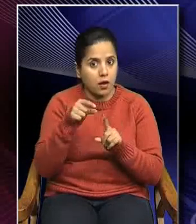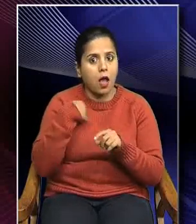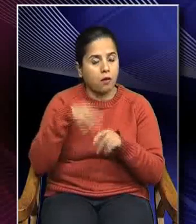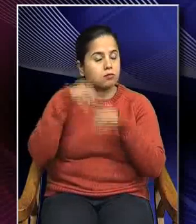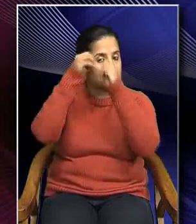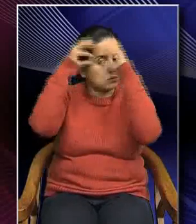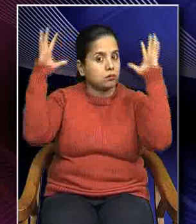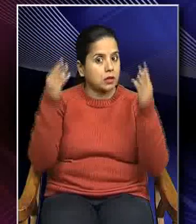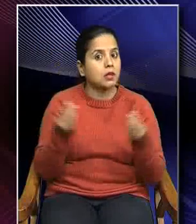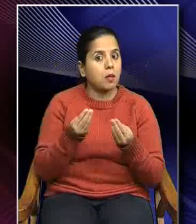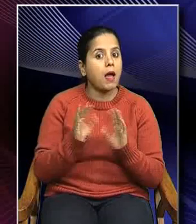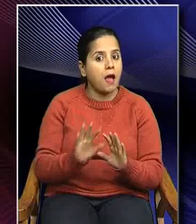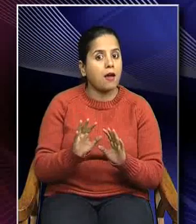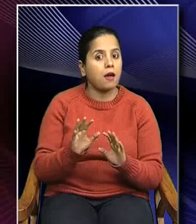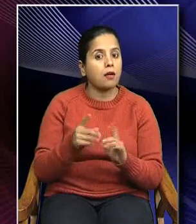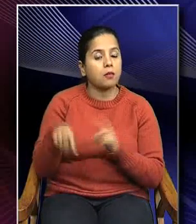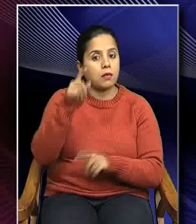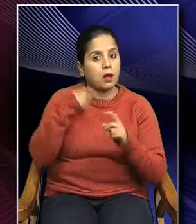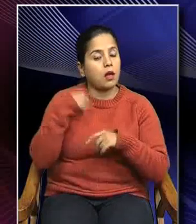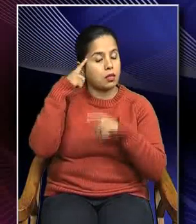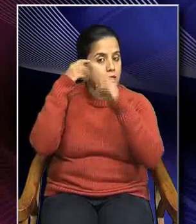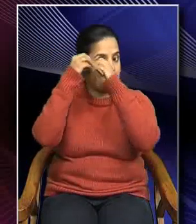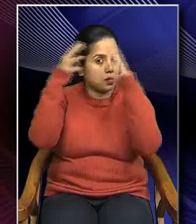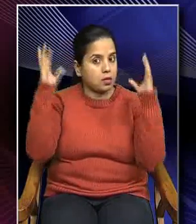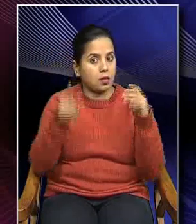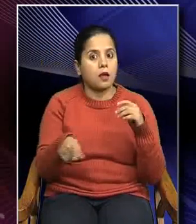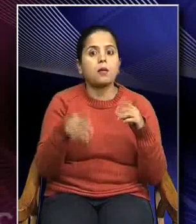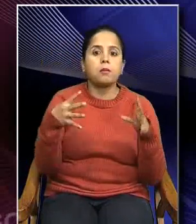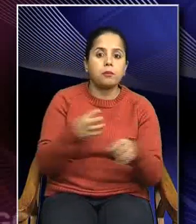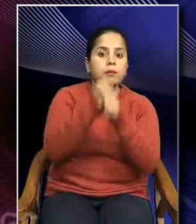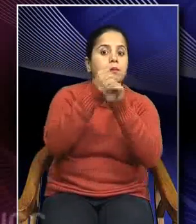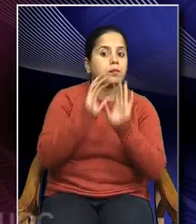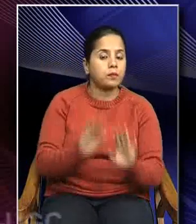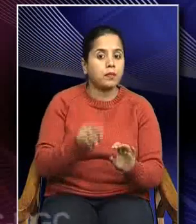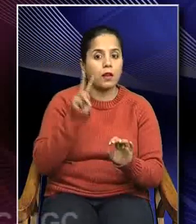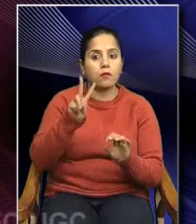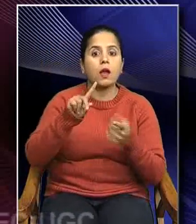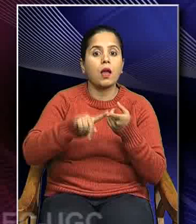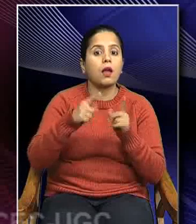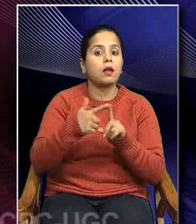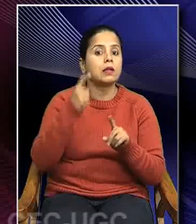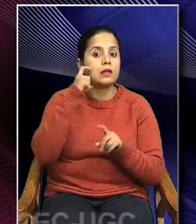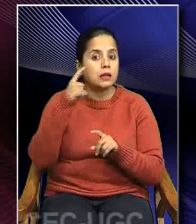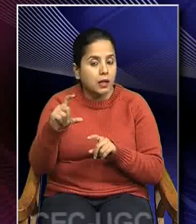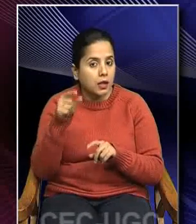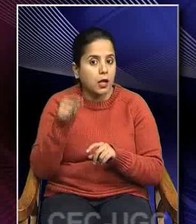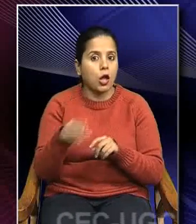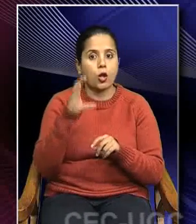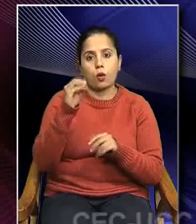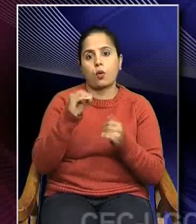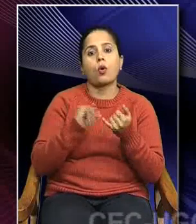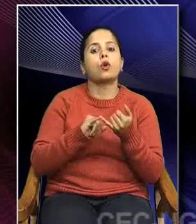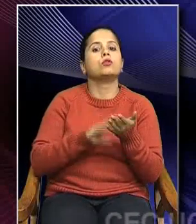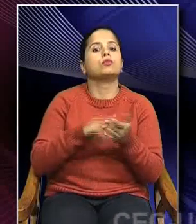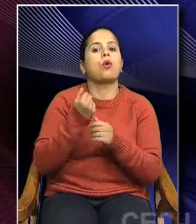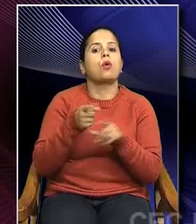also some imageries that constitute Vedic cosmogony, and that helps